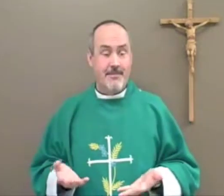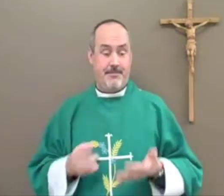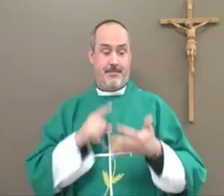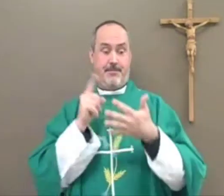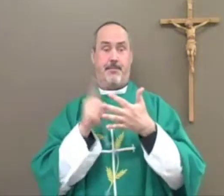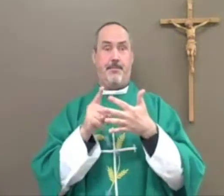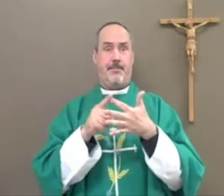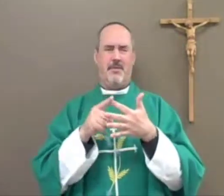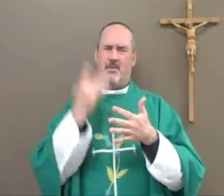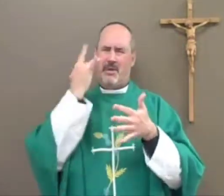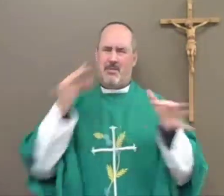Him.